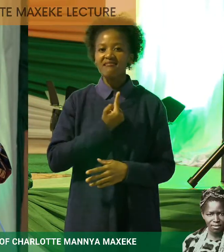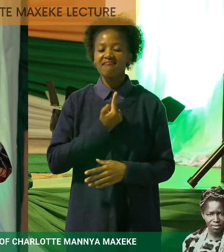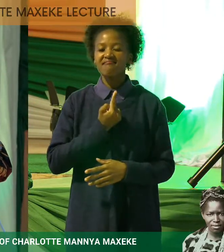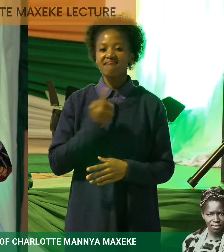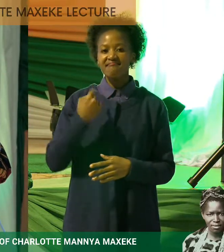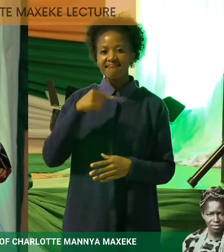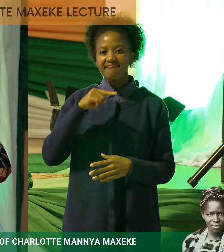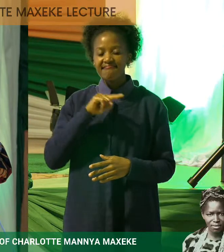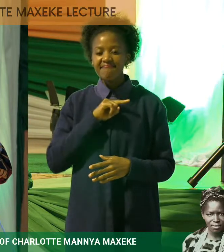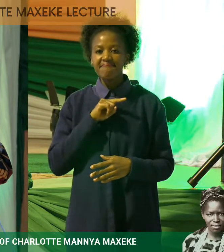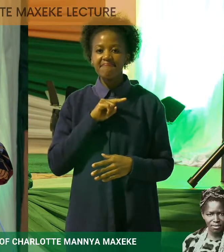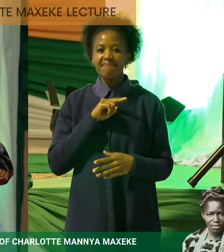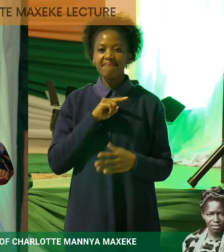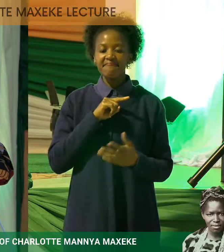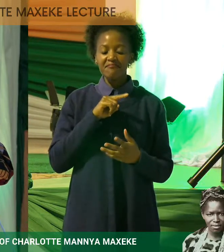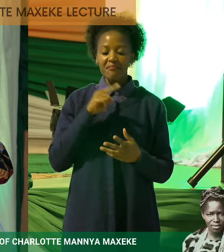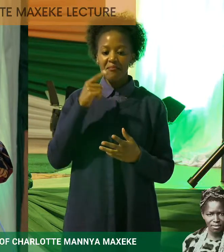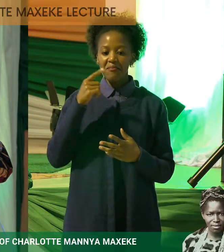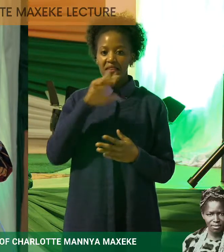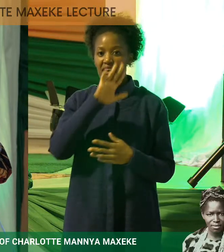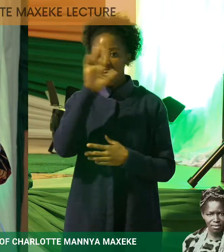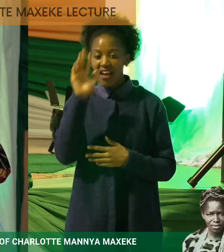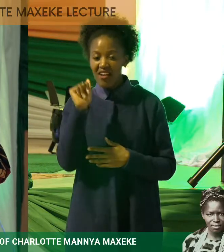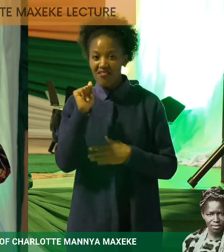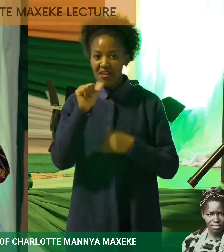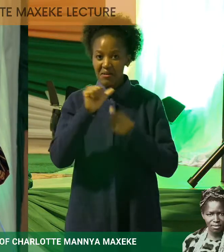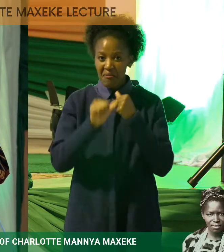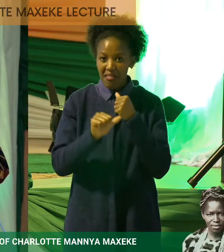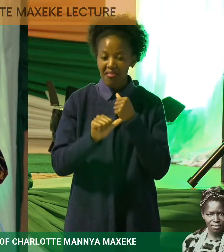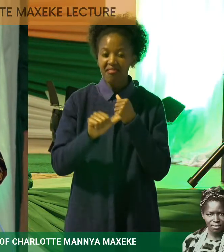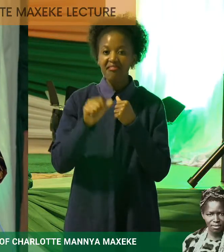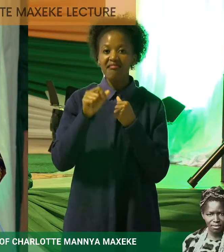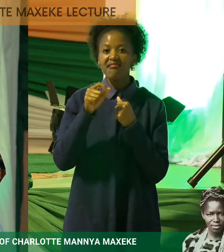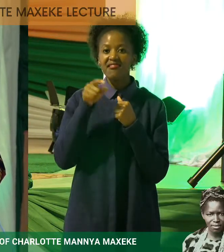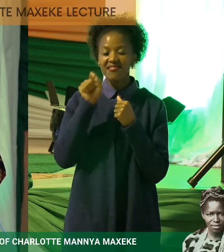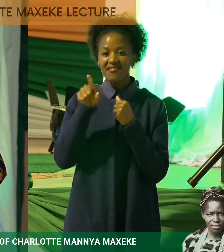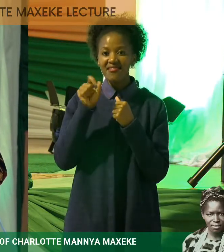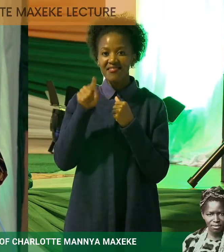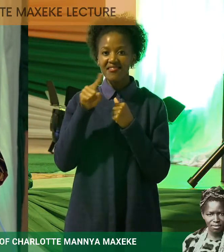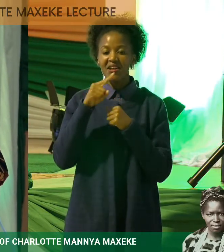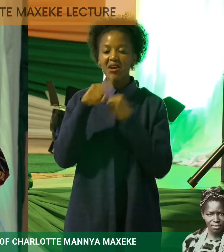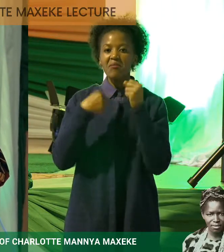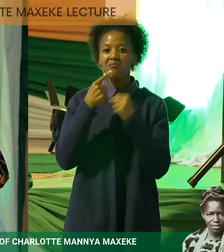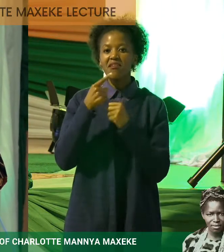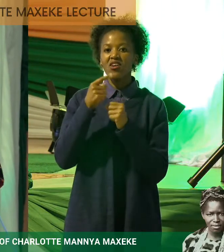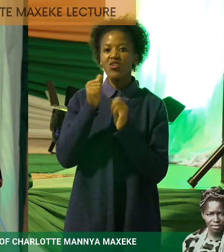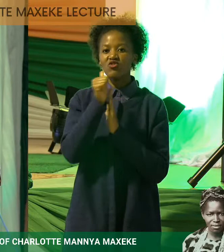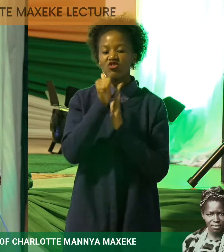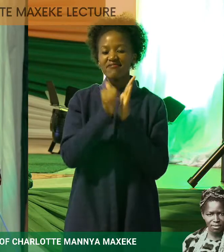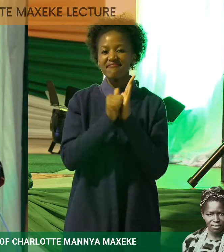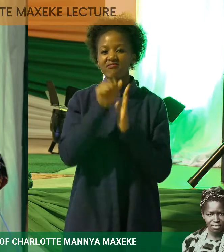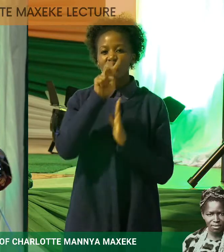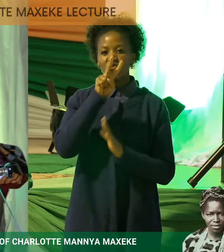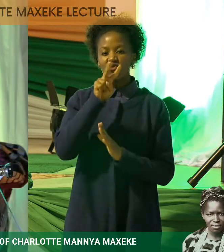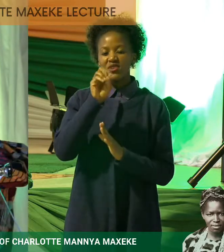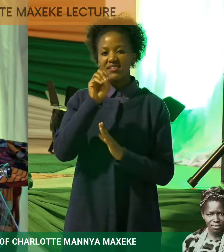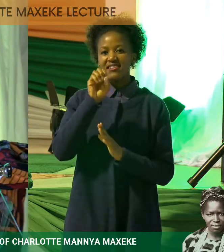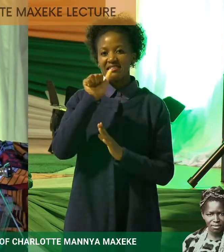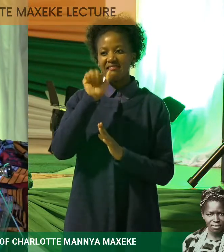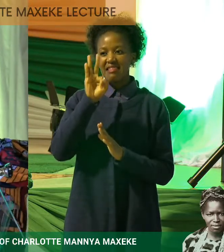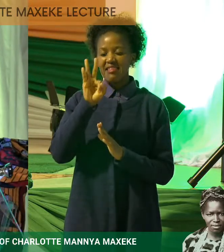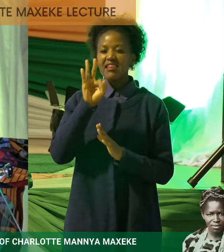because it is Africa Month, and Africa Month is about Agenda 2063, which we will get